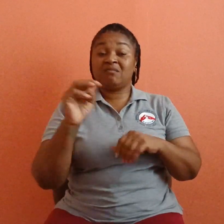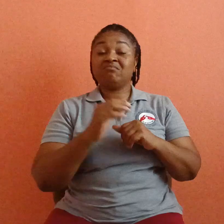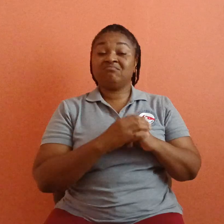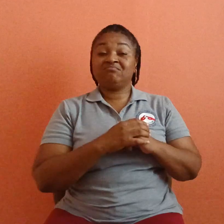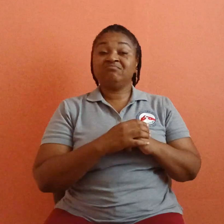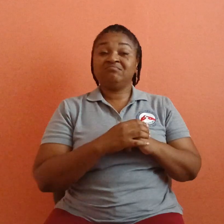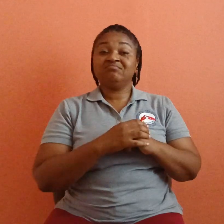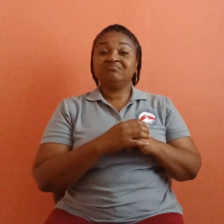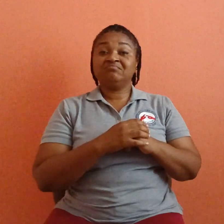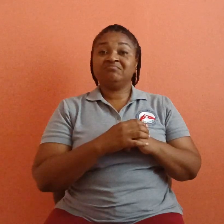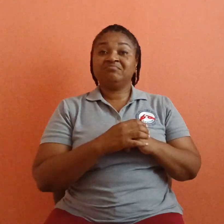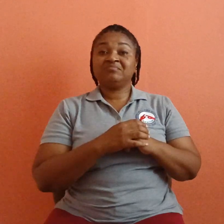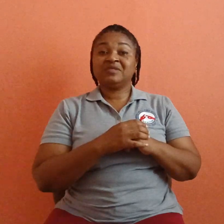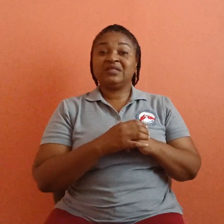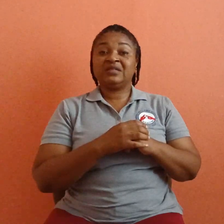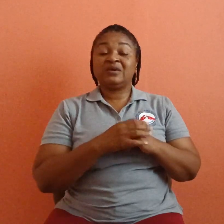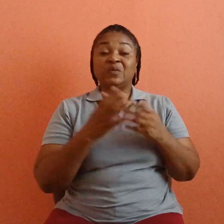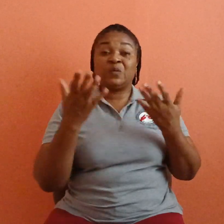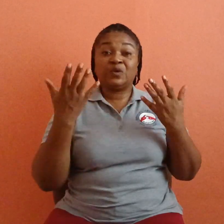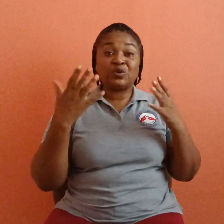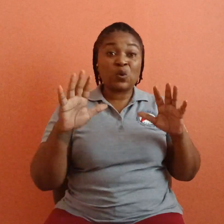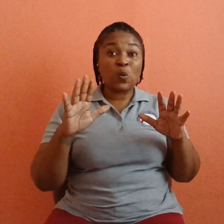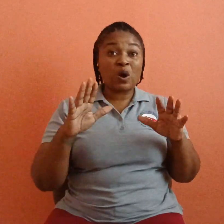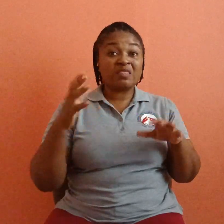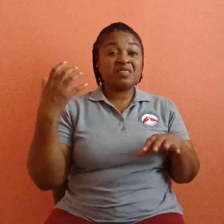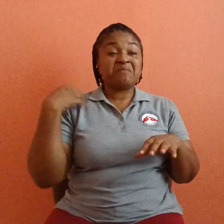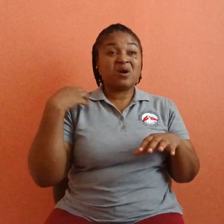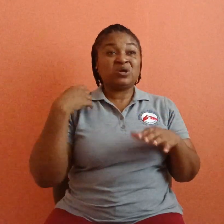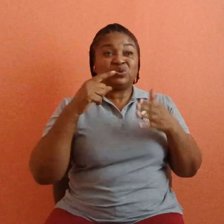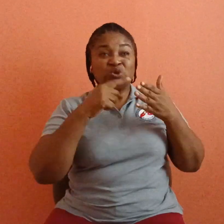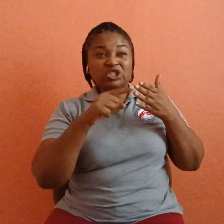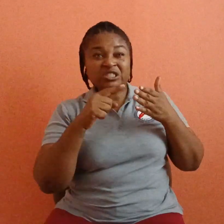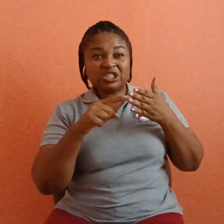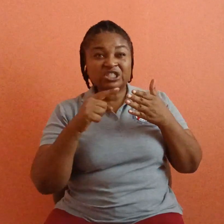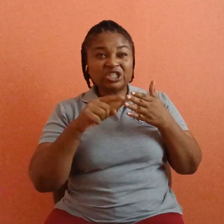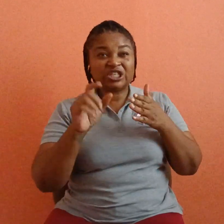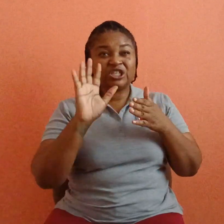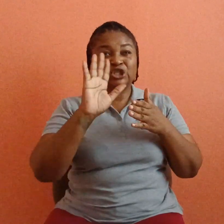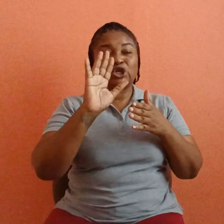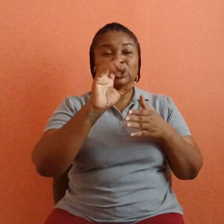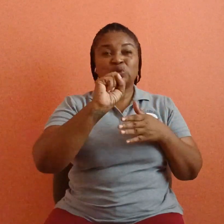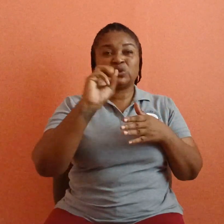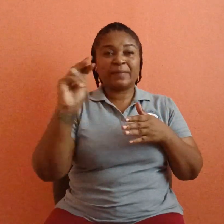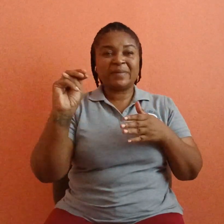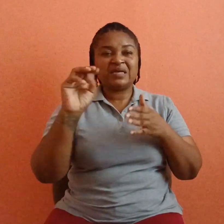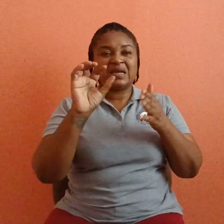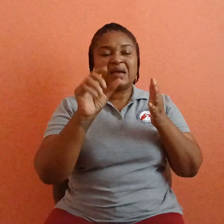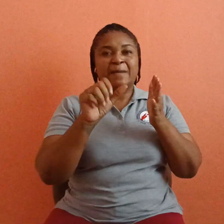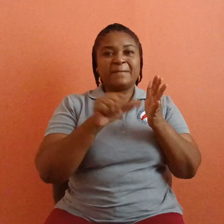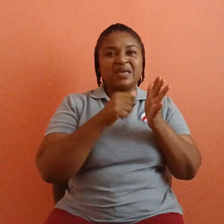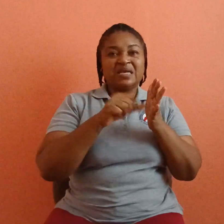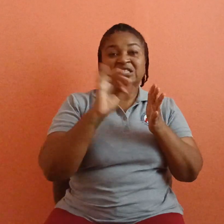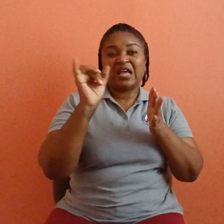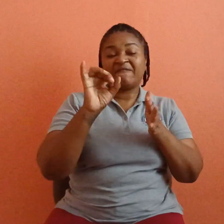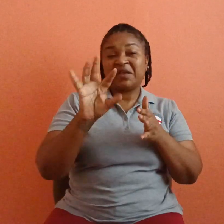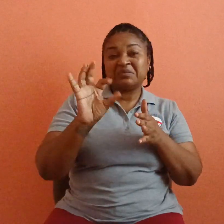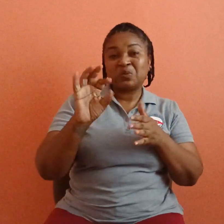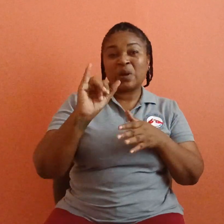We don't want the people to go to your page and see you in your swimsuit